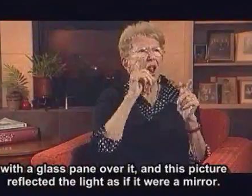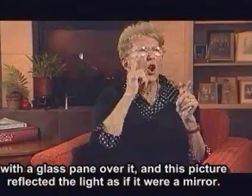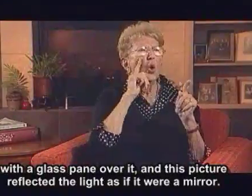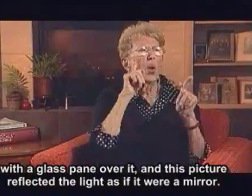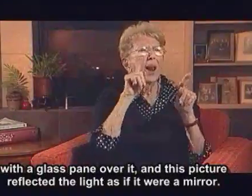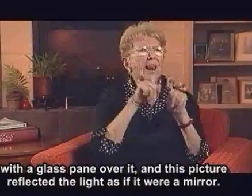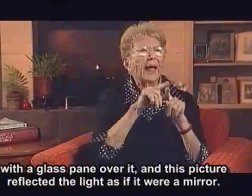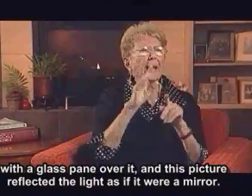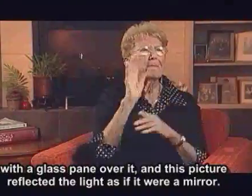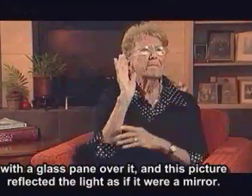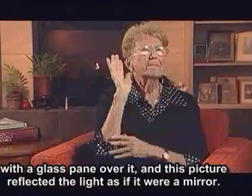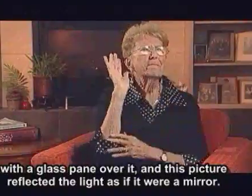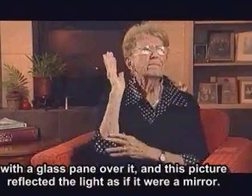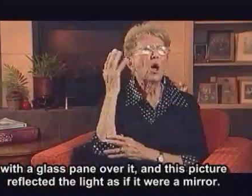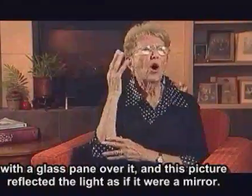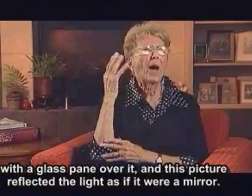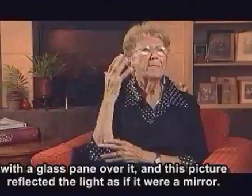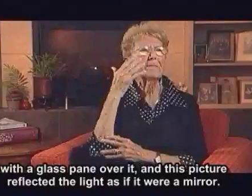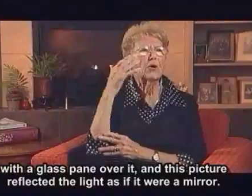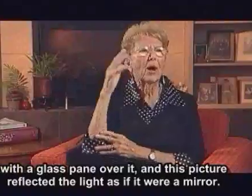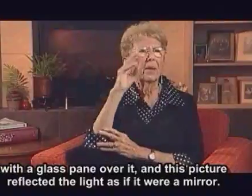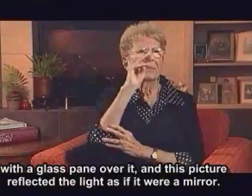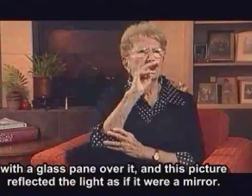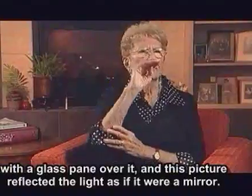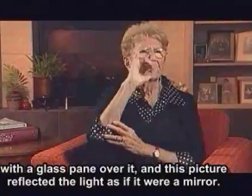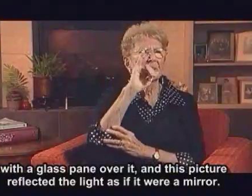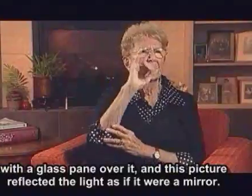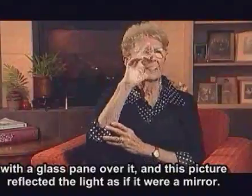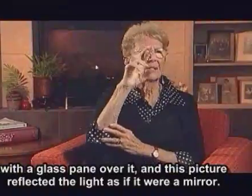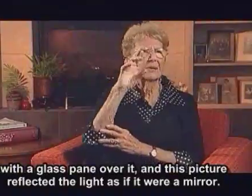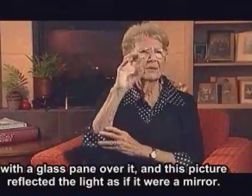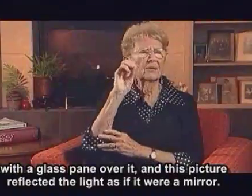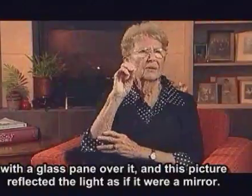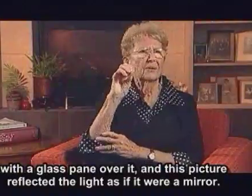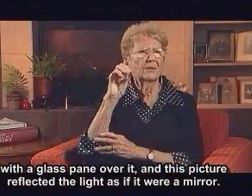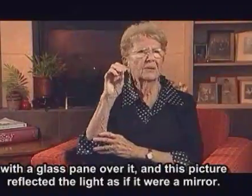it. And this picture reflected the light as if it were a mirror.